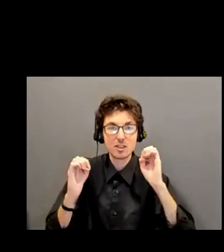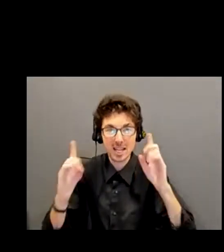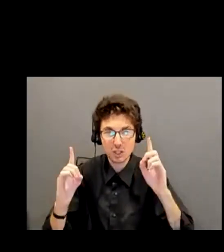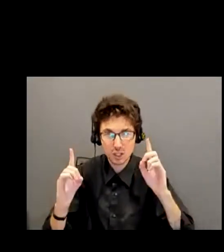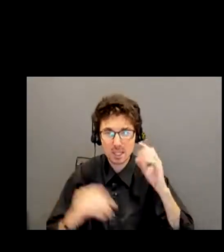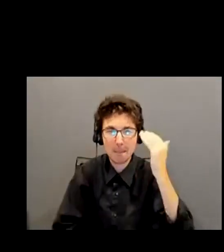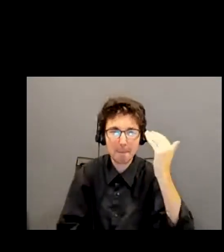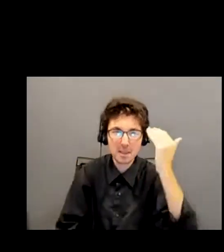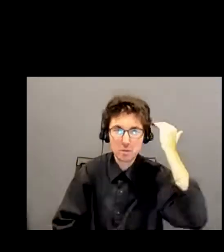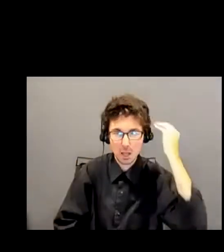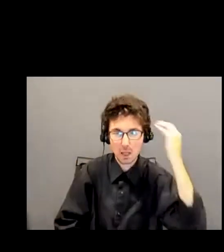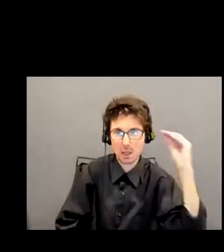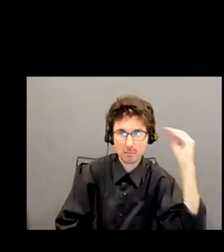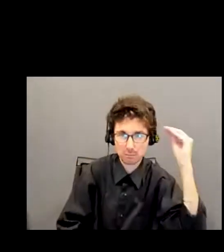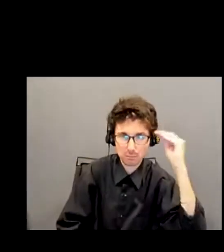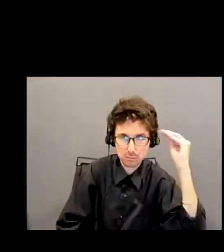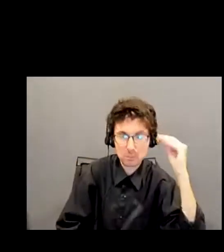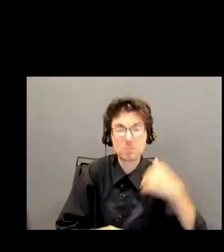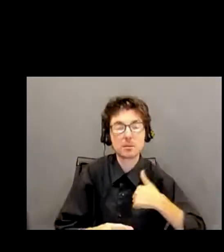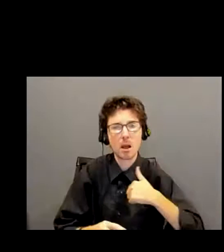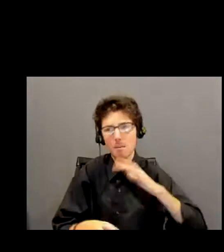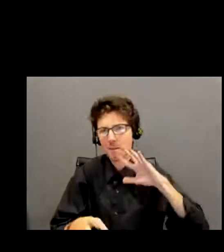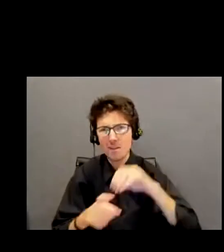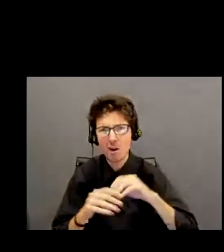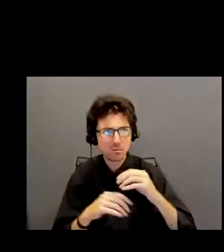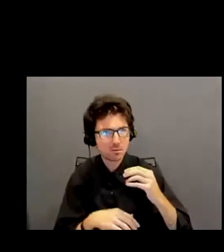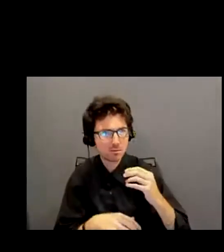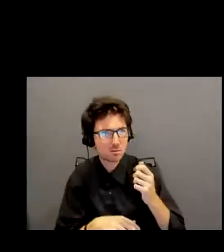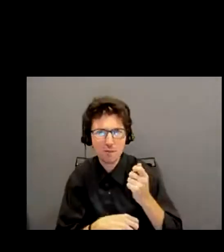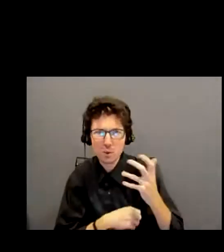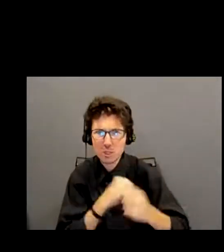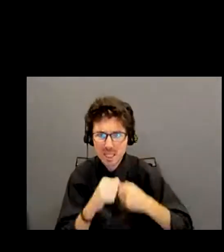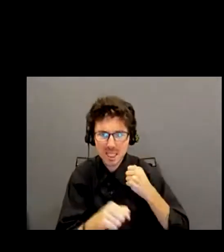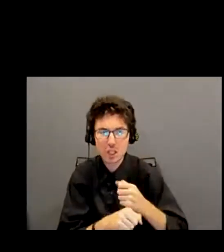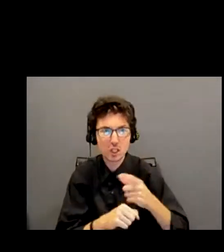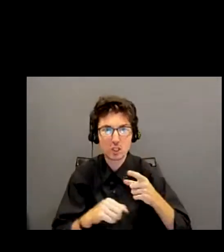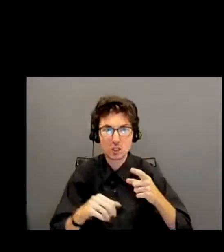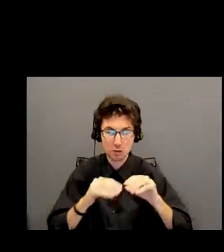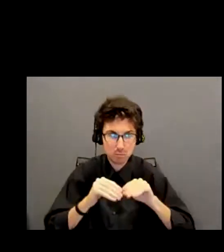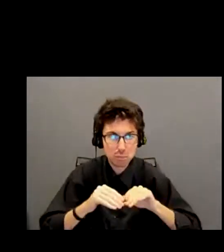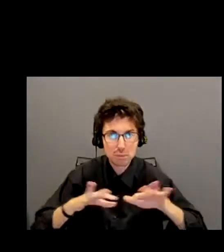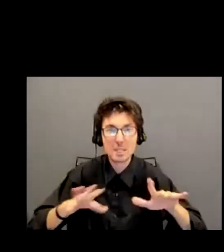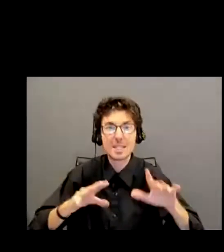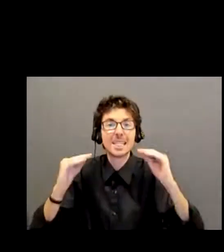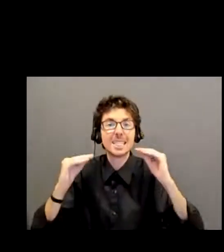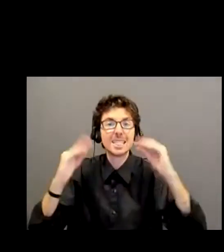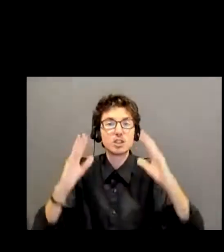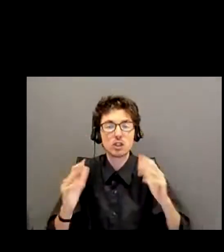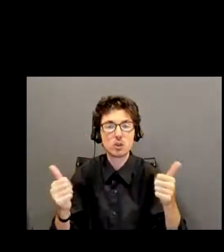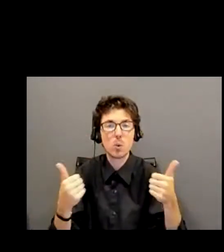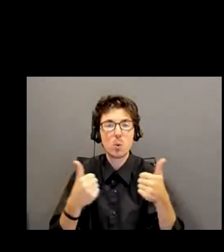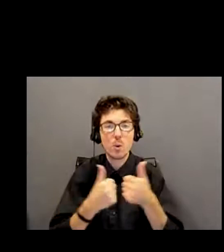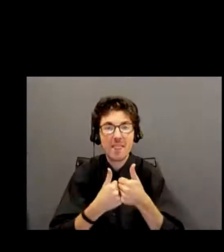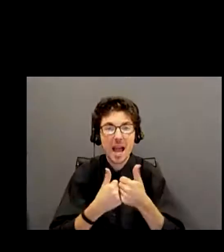in Israel for the last few years and is considered to be quite groundbreaking in Israel and in the whole